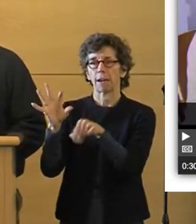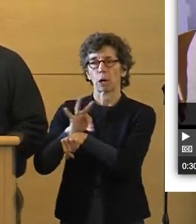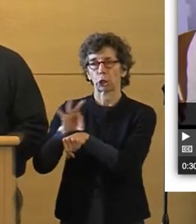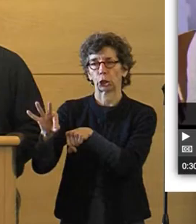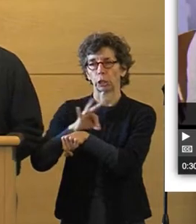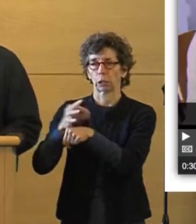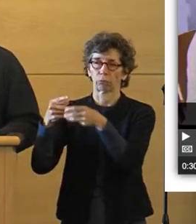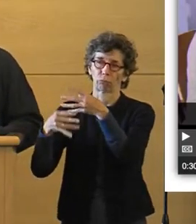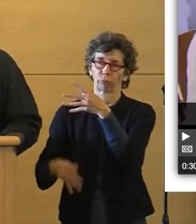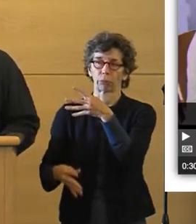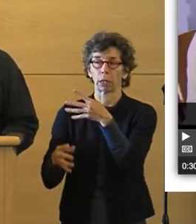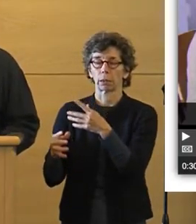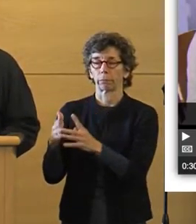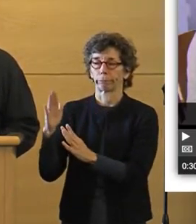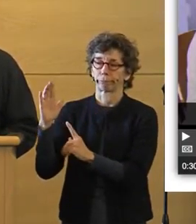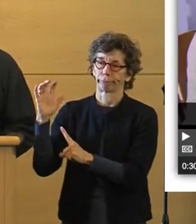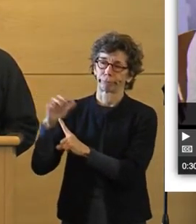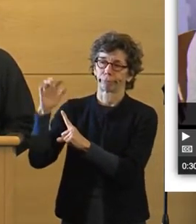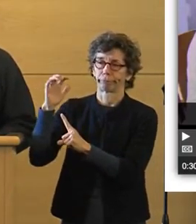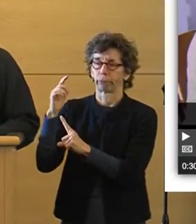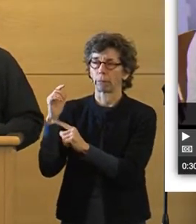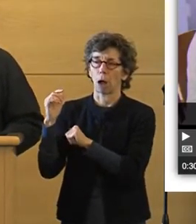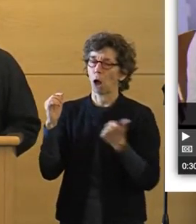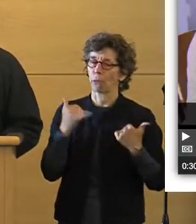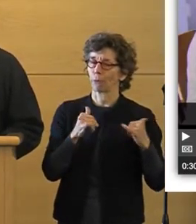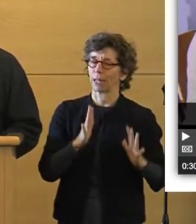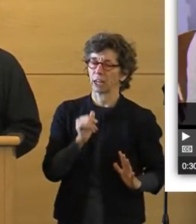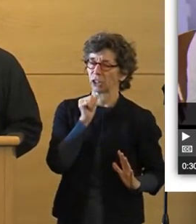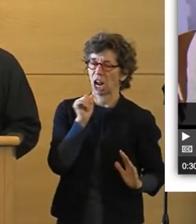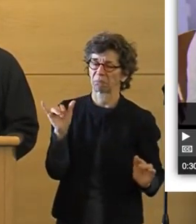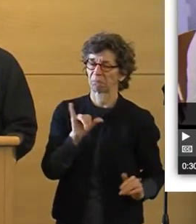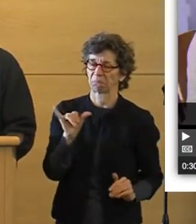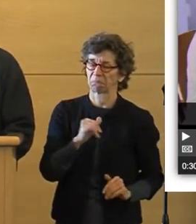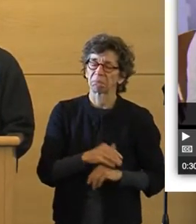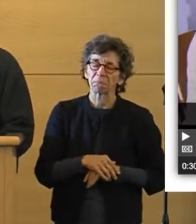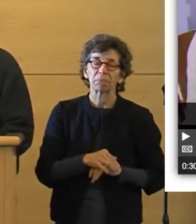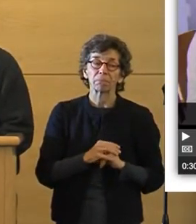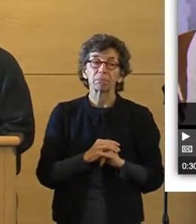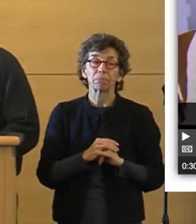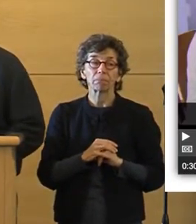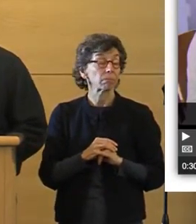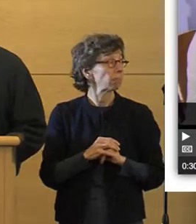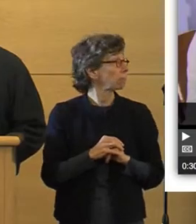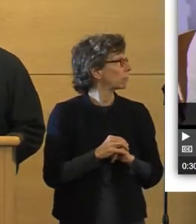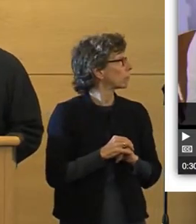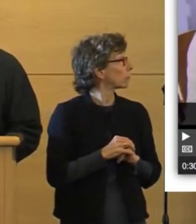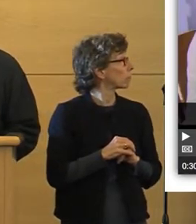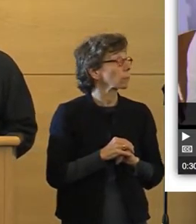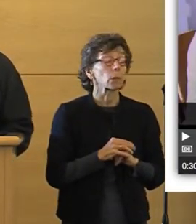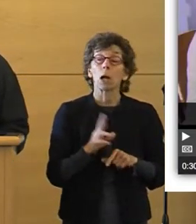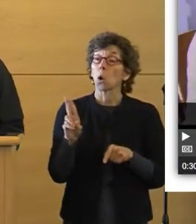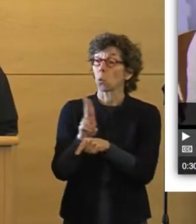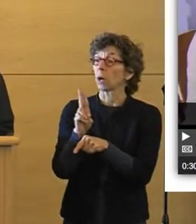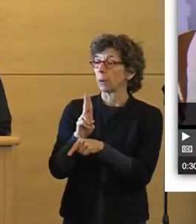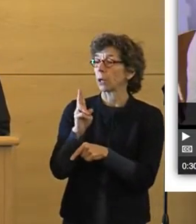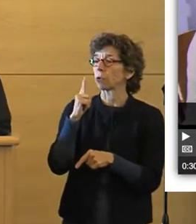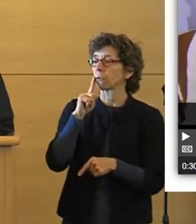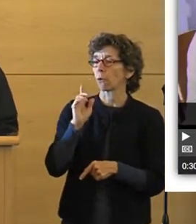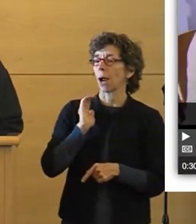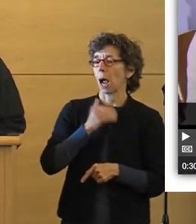then tab through it. But so AblePlayer is something worth checking out if you're looking for an accessible media player on